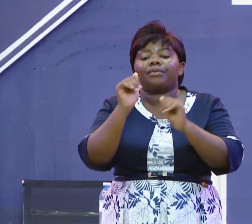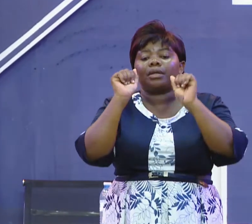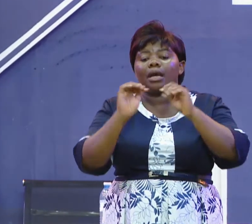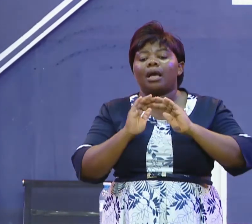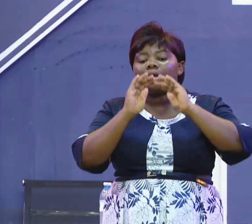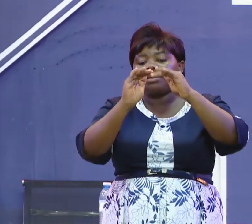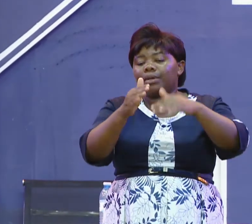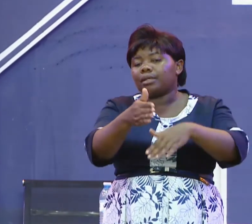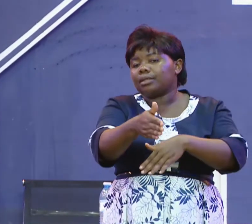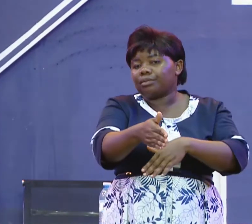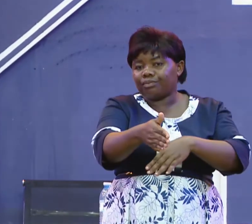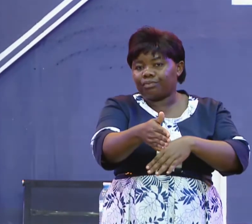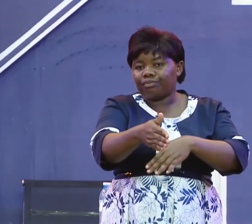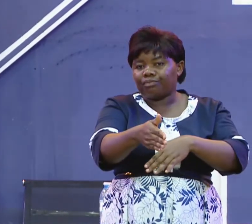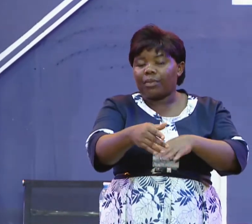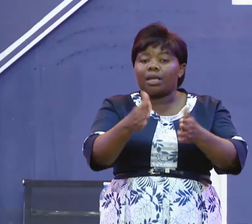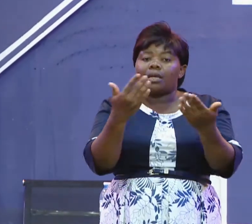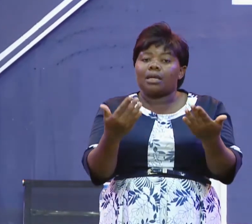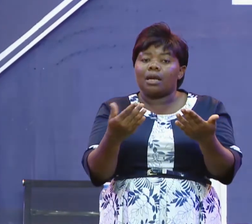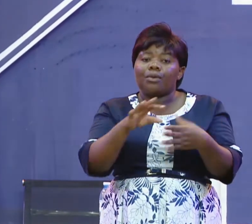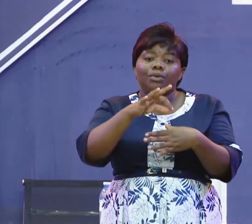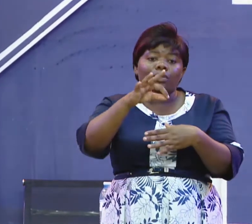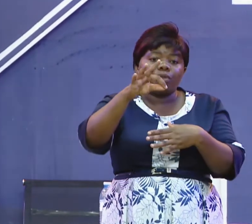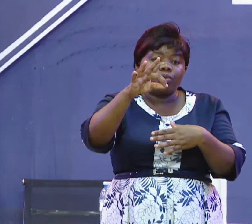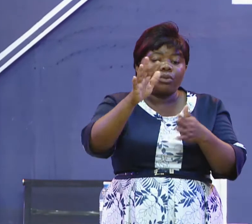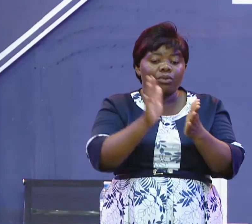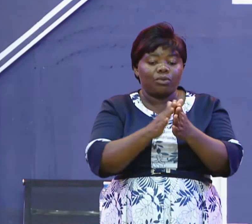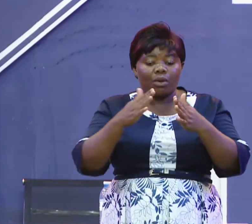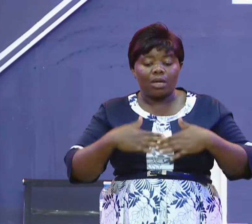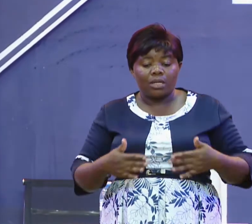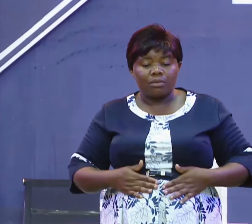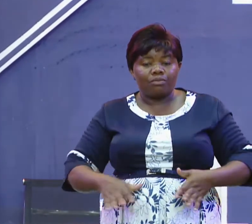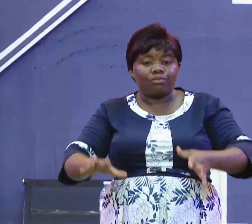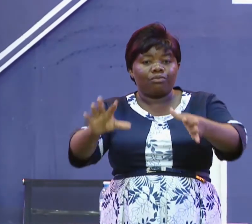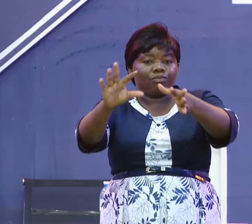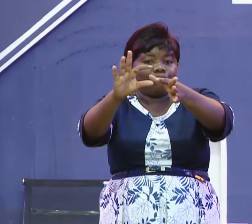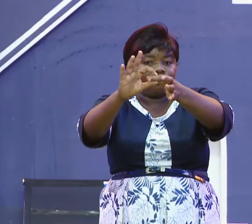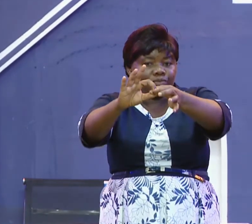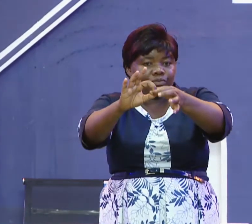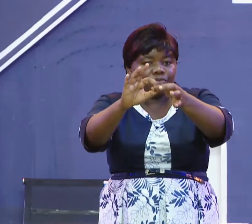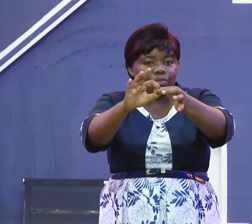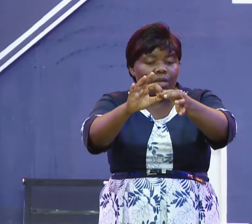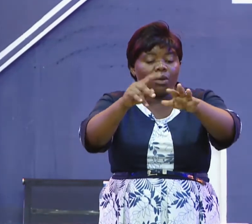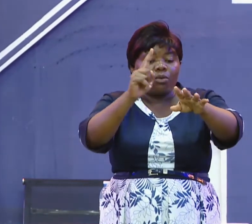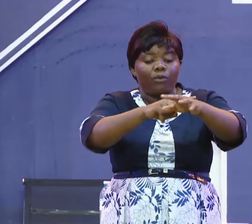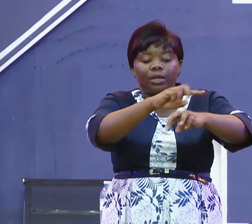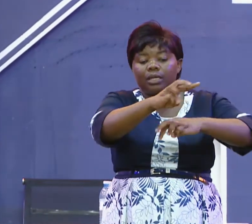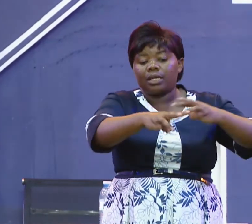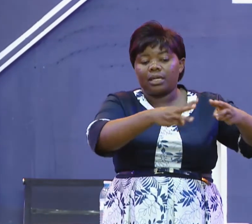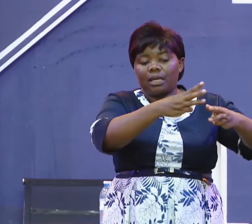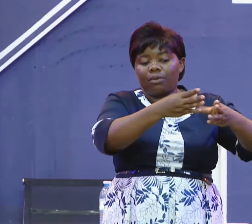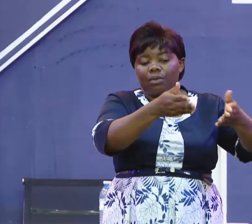he may give him a blessing. Aboluganda ekintu ky'omubiri n'ekyomwoyo bitambulira wamu bwe tuba tukyali mu nsene